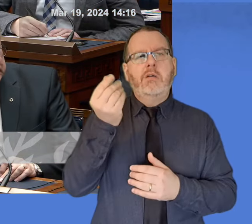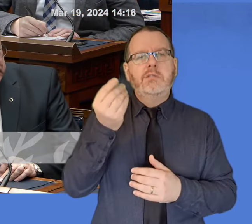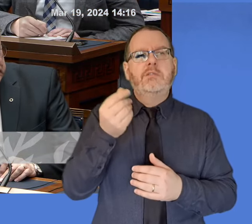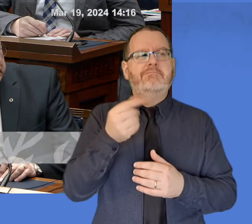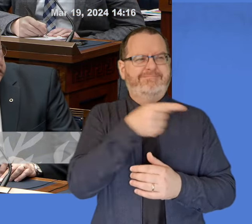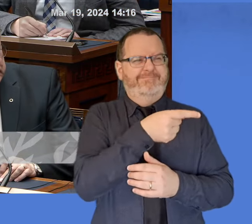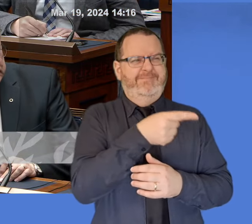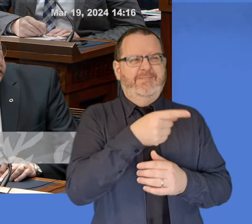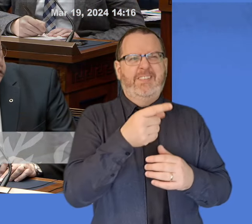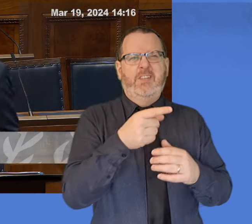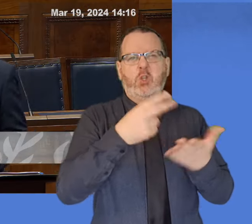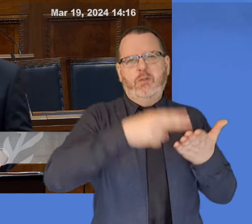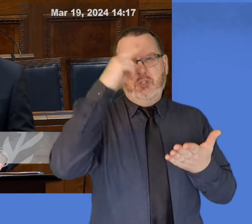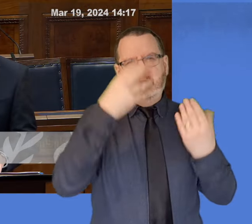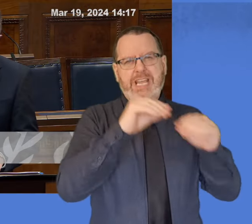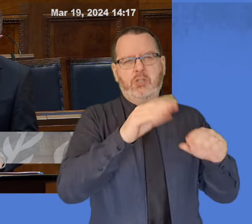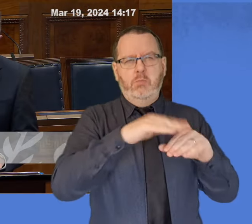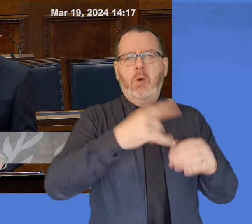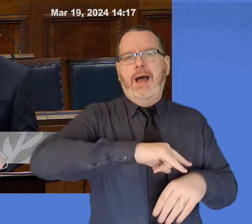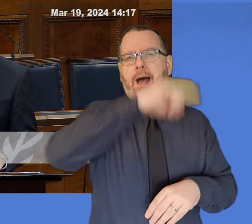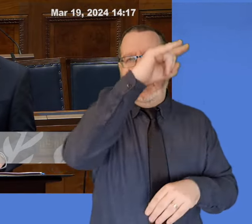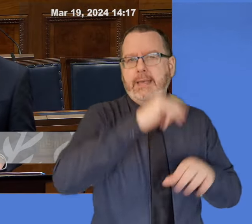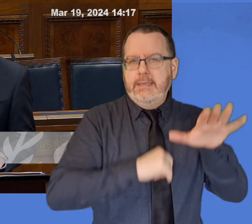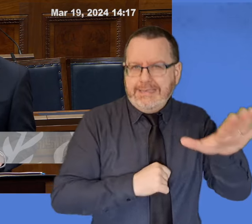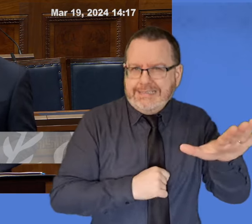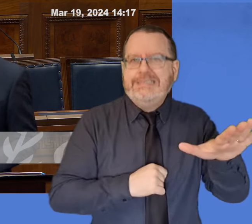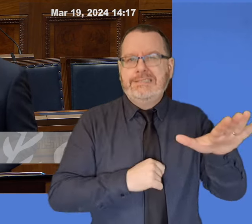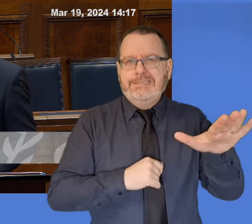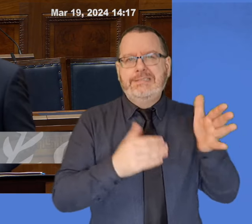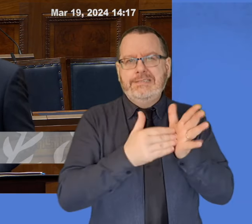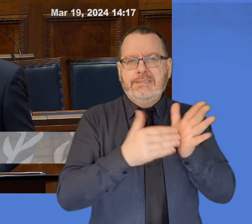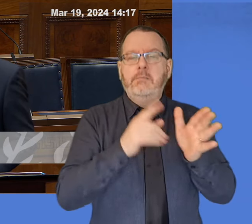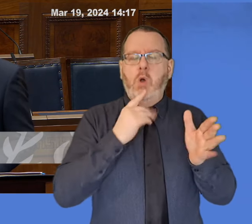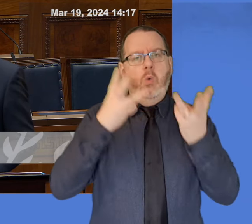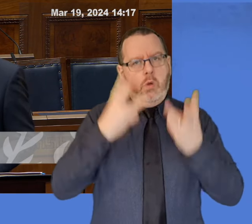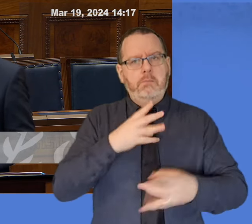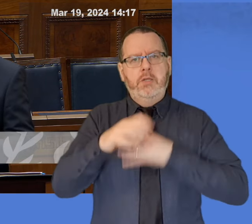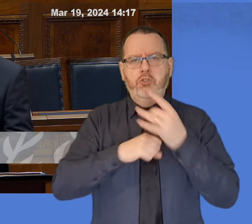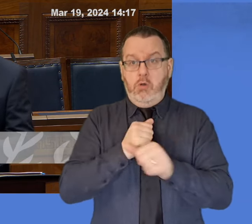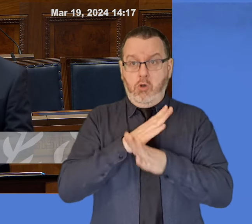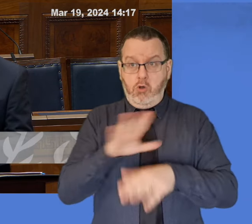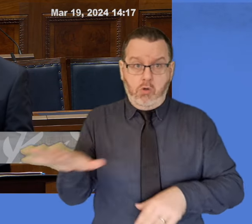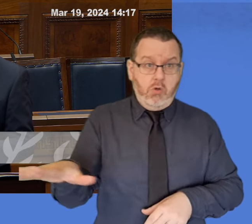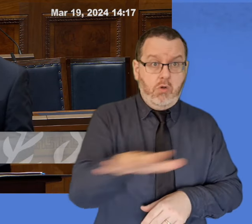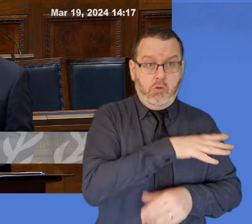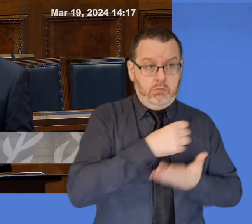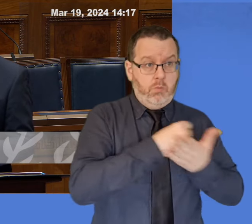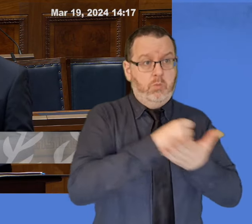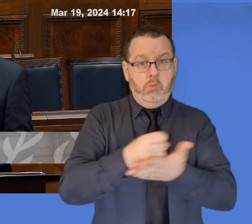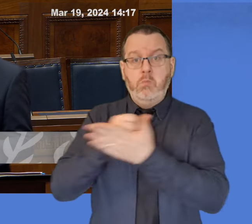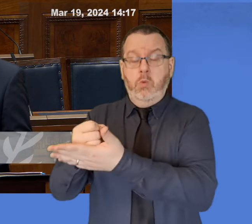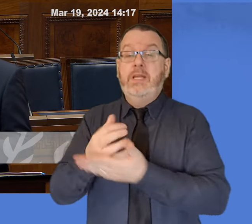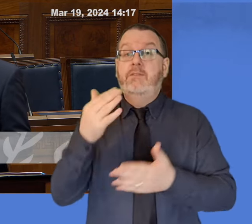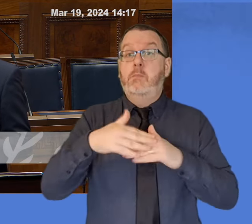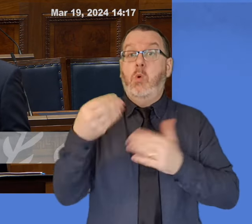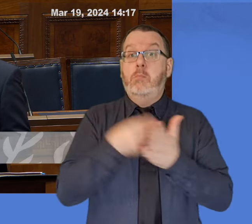are more significant for many students, but I want to ensure that there is a level of support available across all. If we had more money, we would